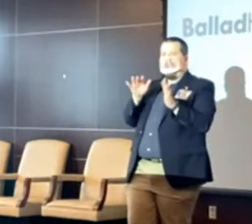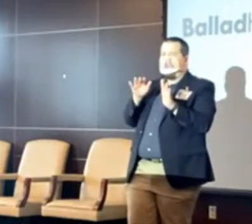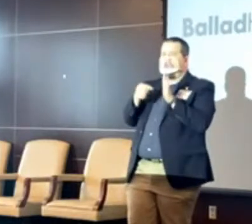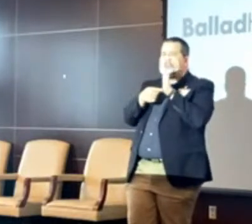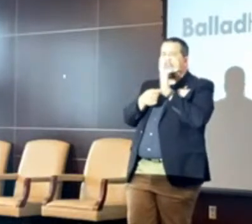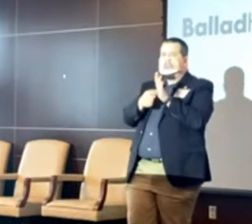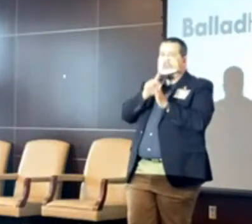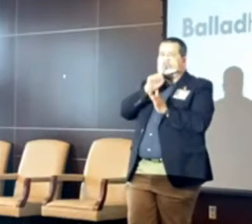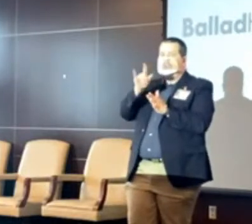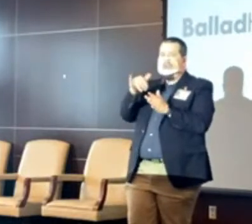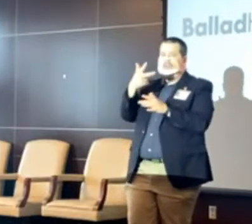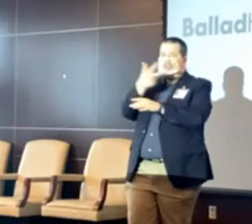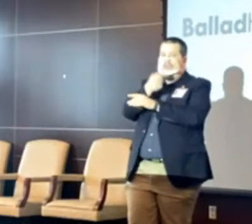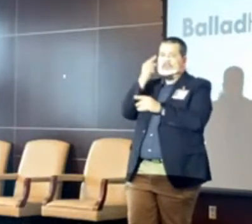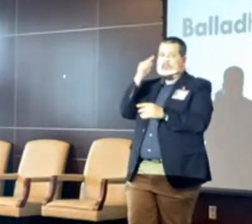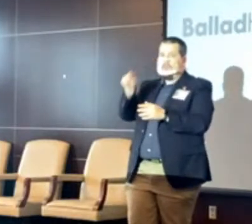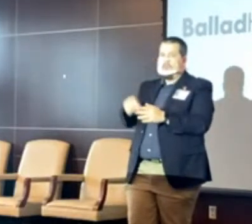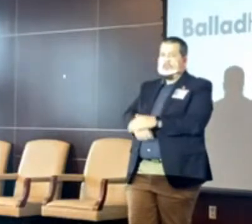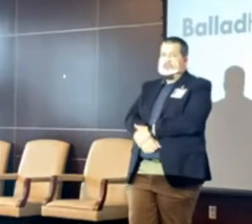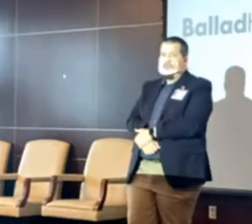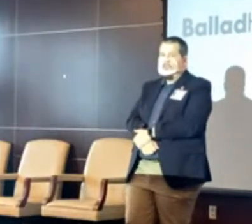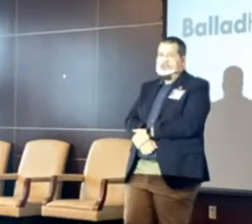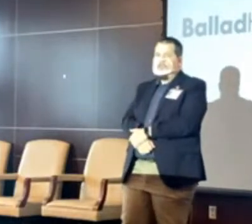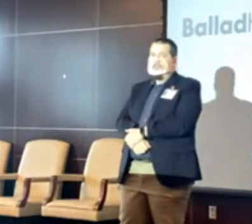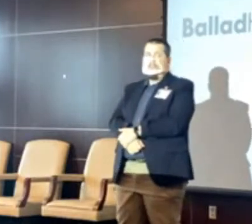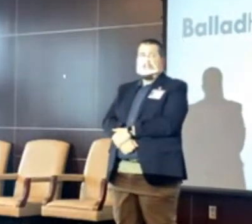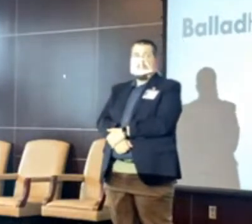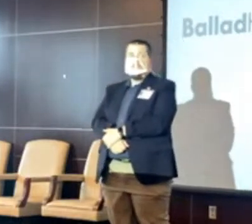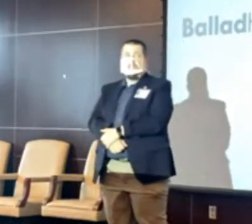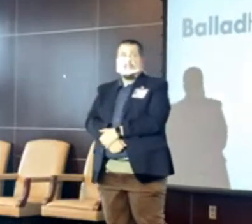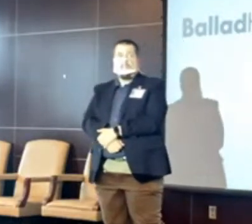the reality of the vaccines for you.